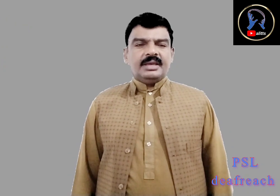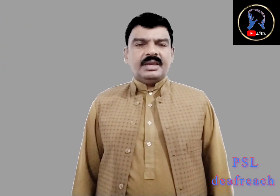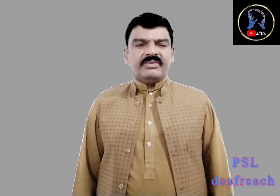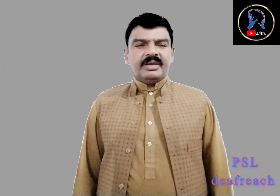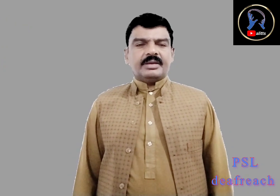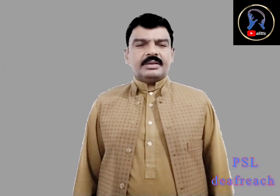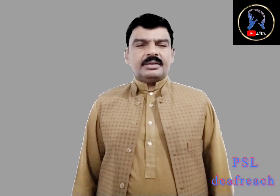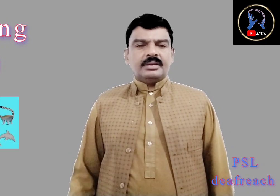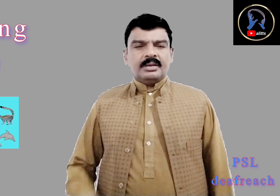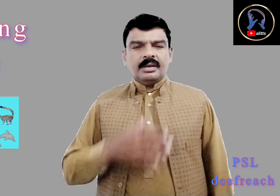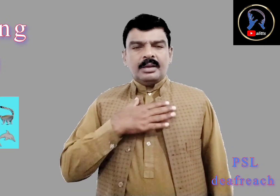living